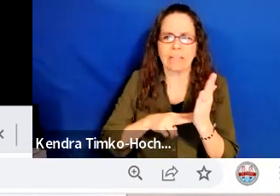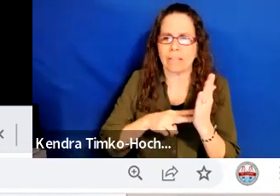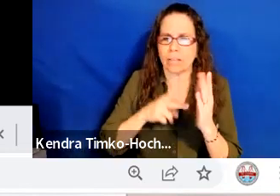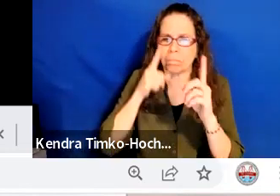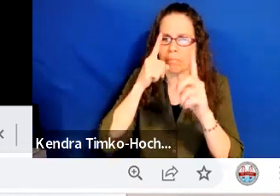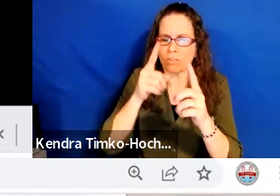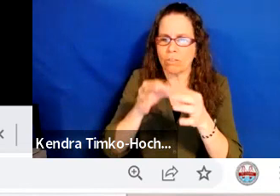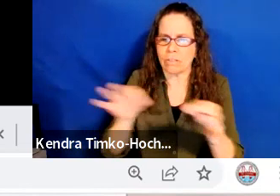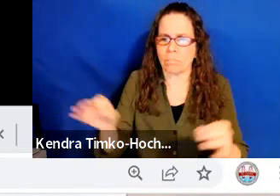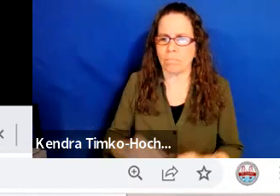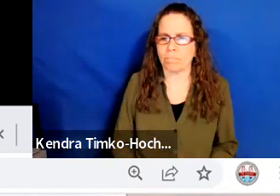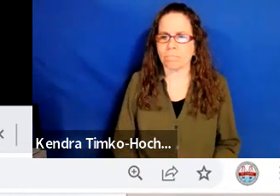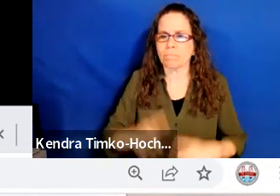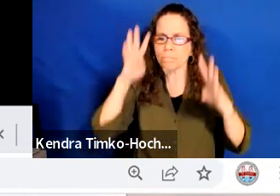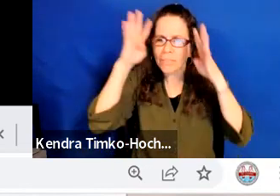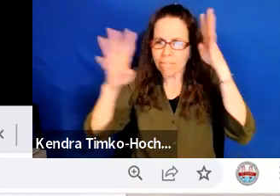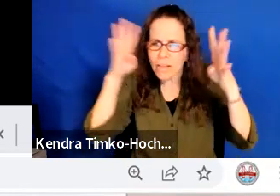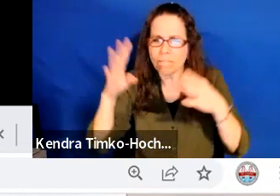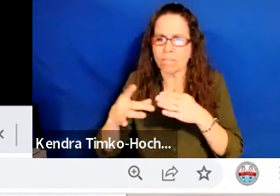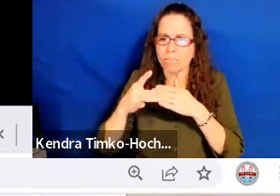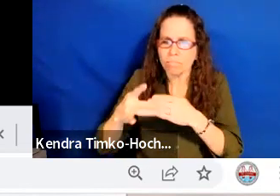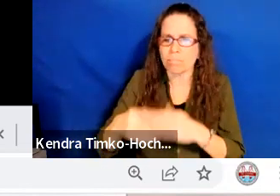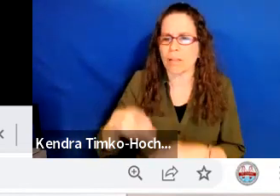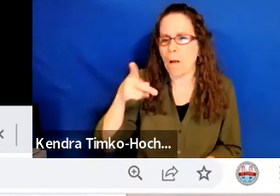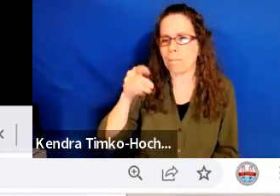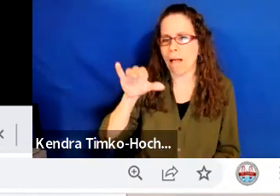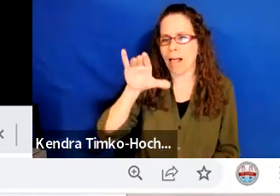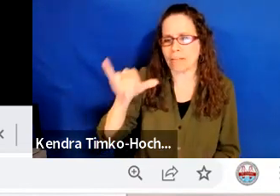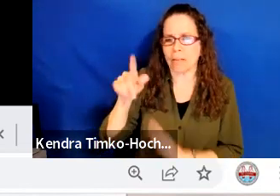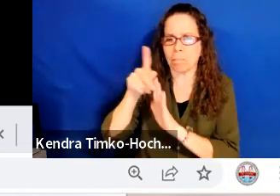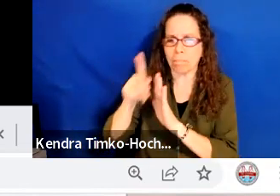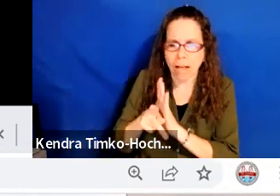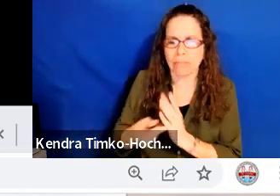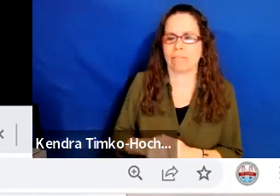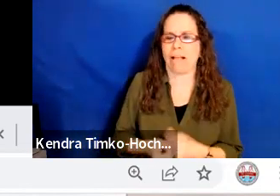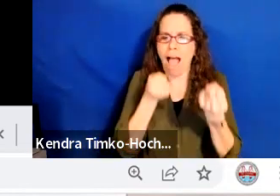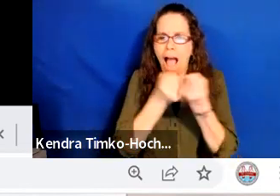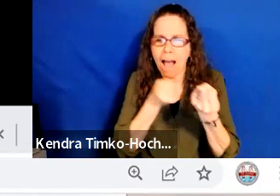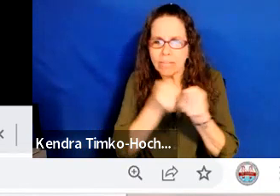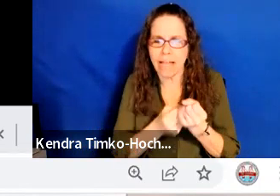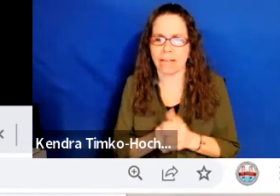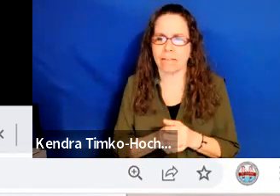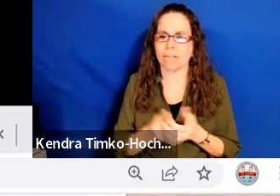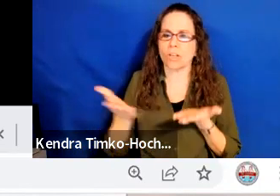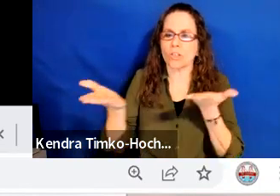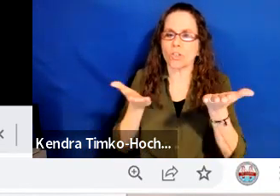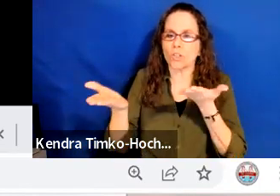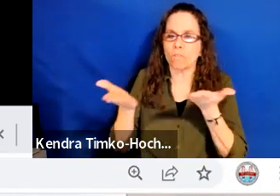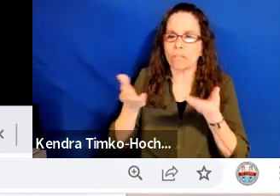policy advocacy, service delivery, and accessibility throughout the Ocean